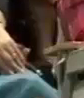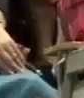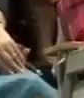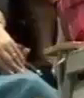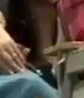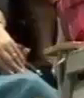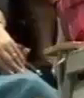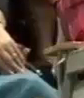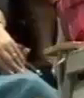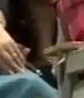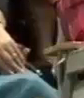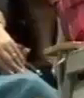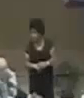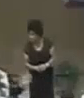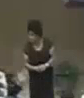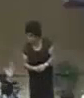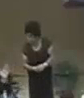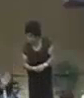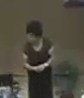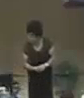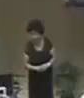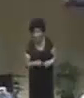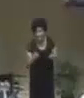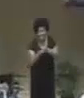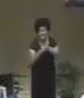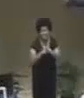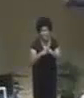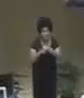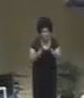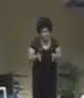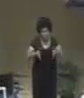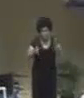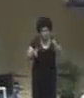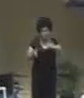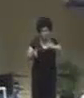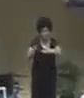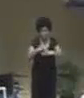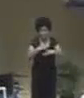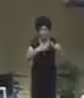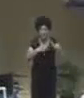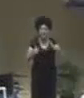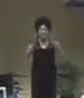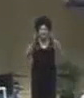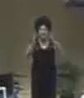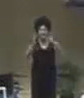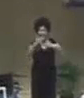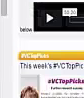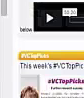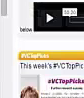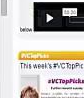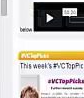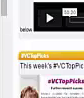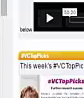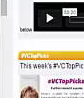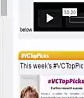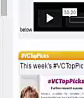known about scaffolding for years. We do it when we build buildings. Let's do it when we're building minds as well. Okay,